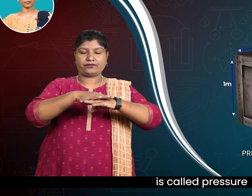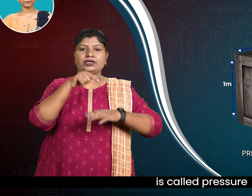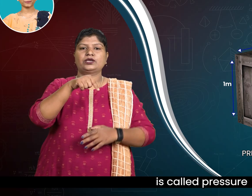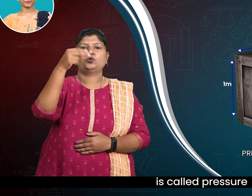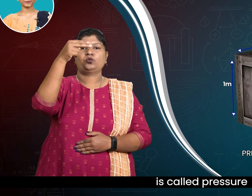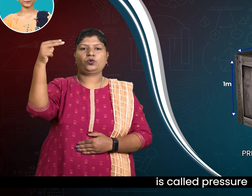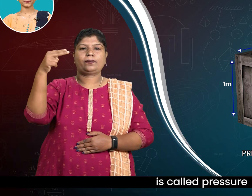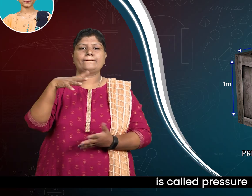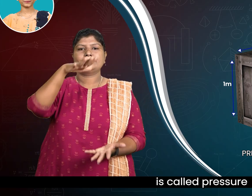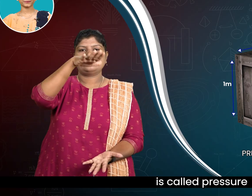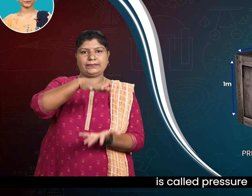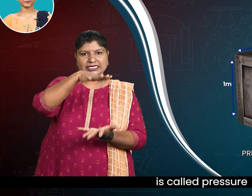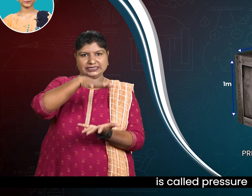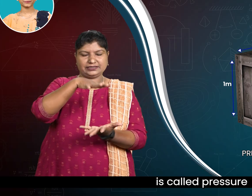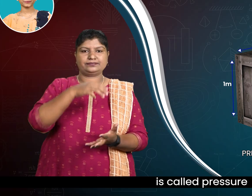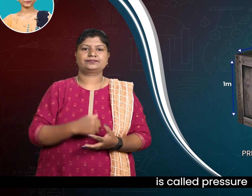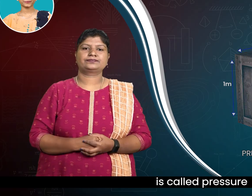pressure.